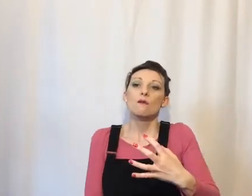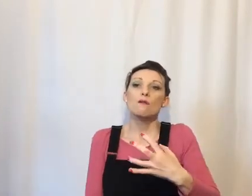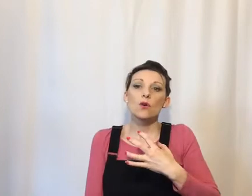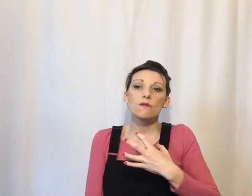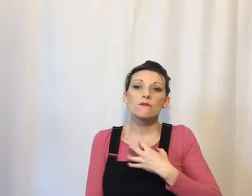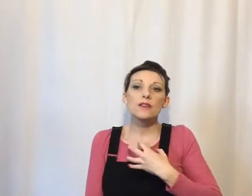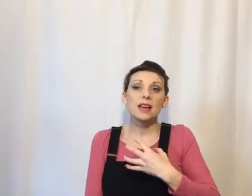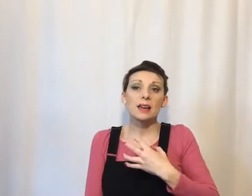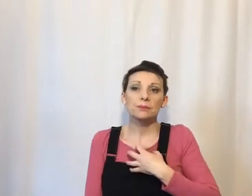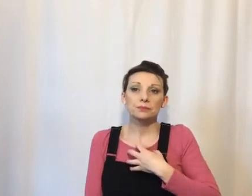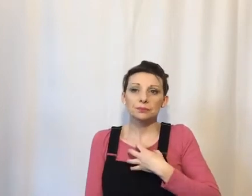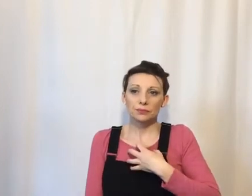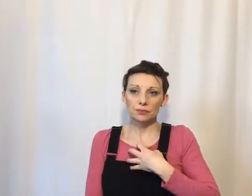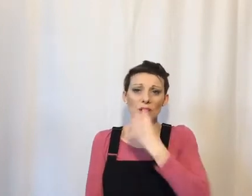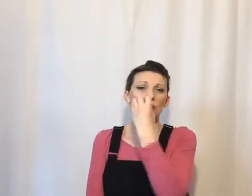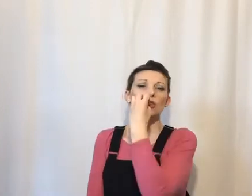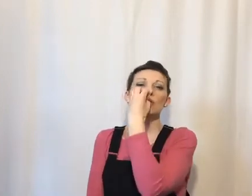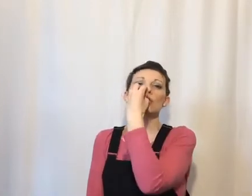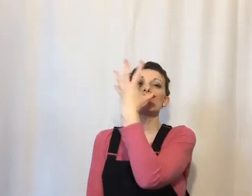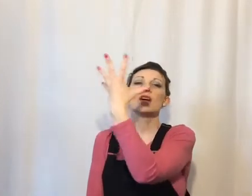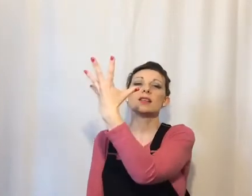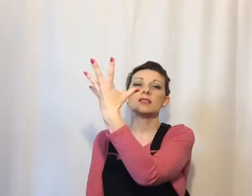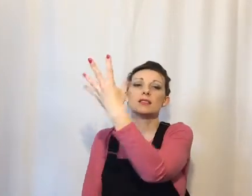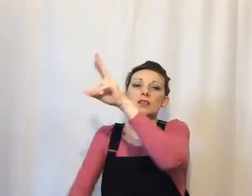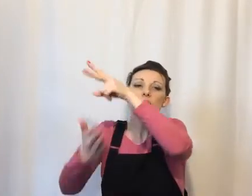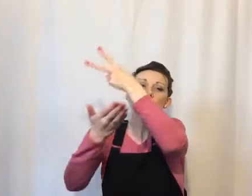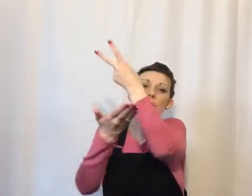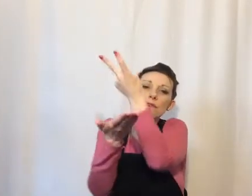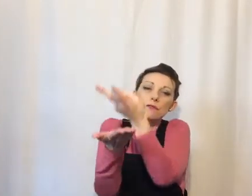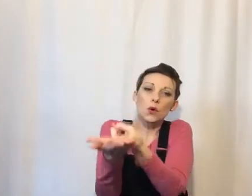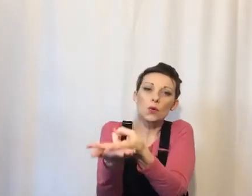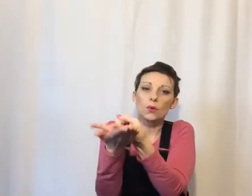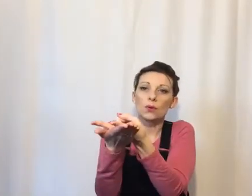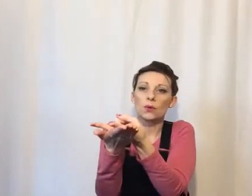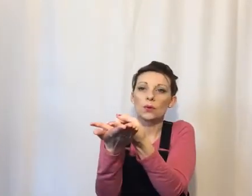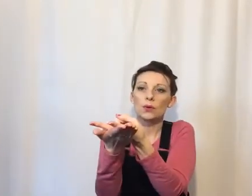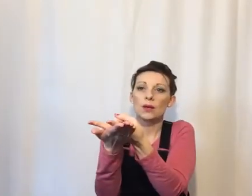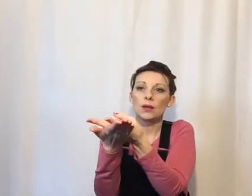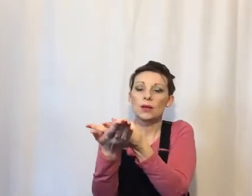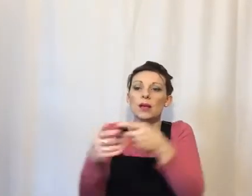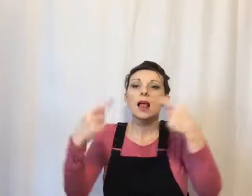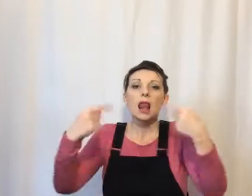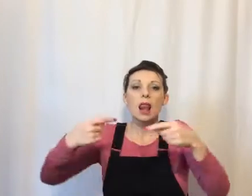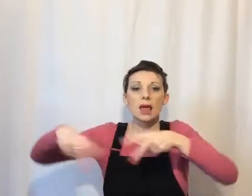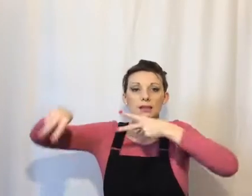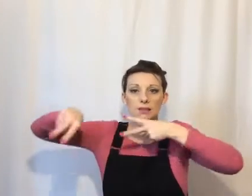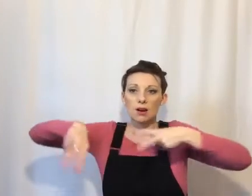for fear your grace should fall. Let's